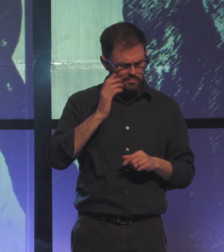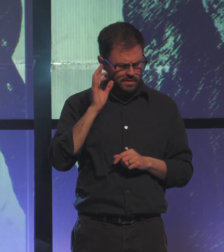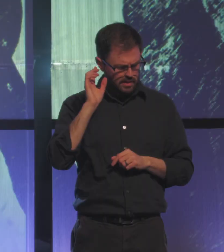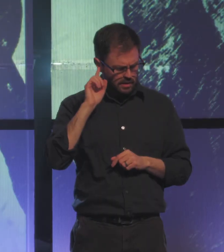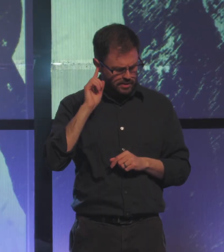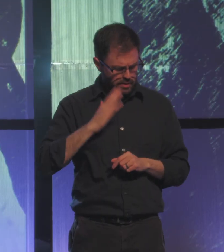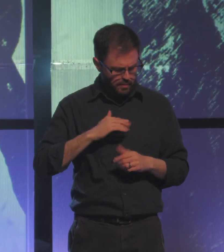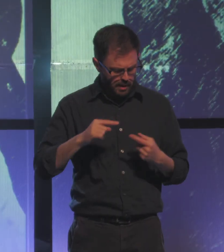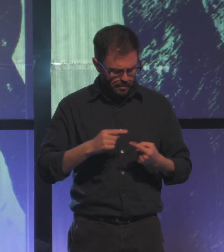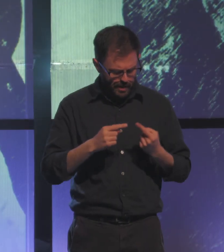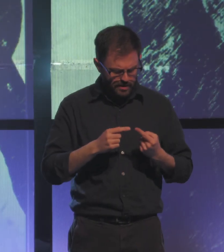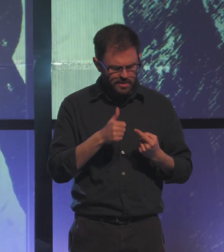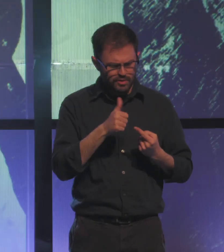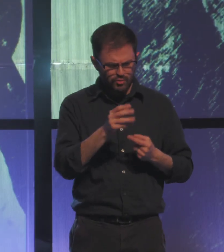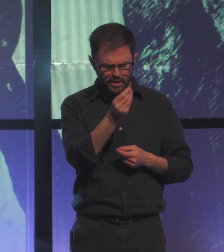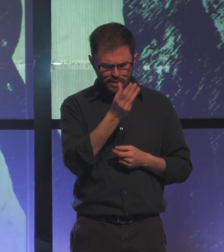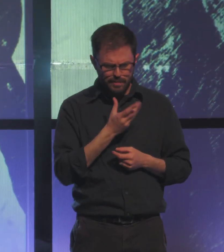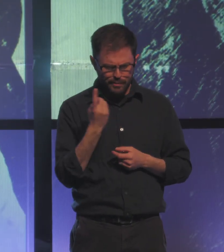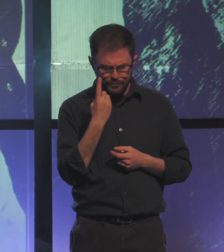something.